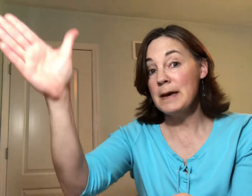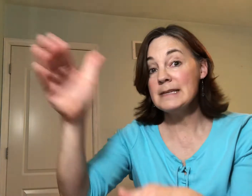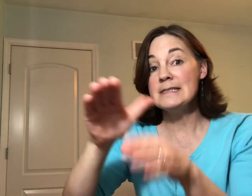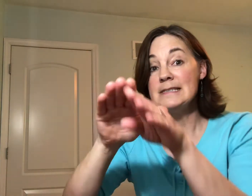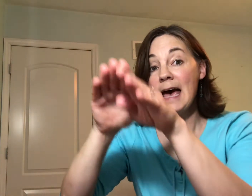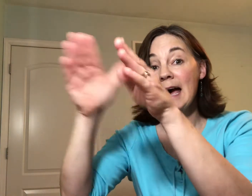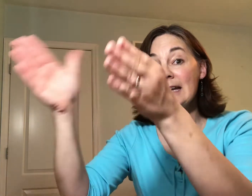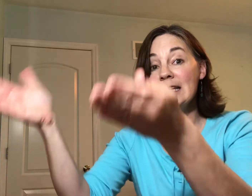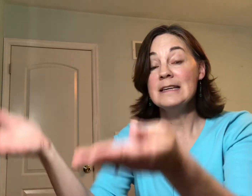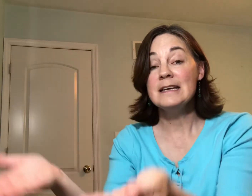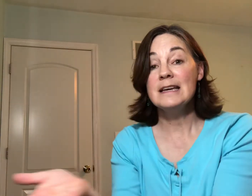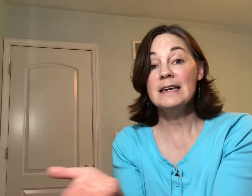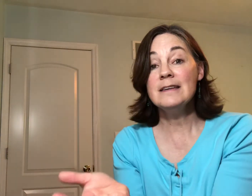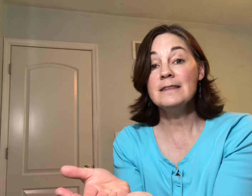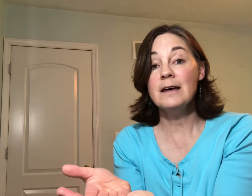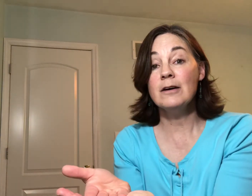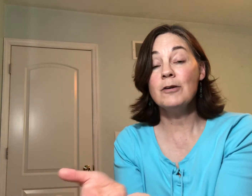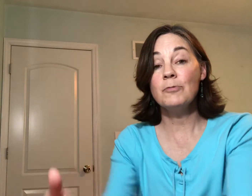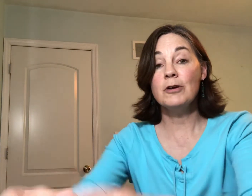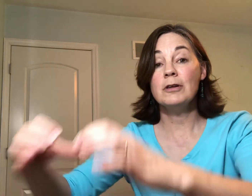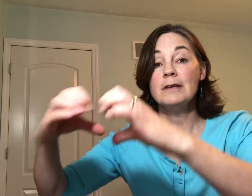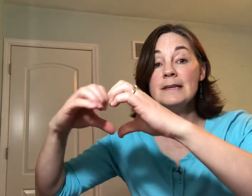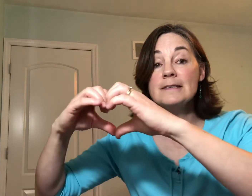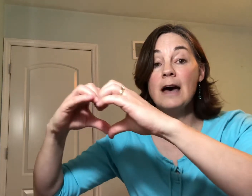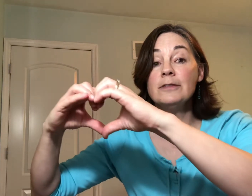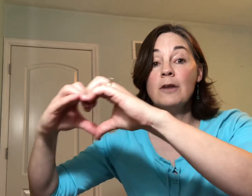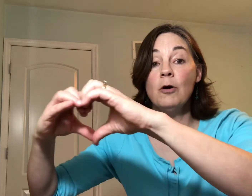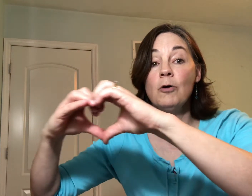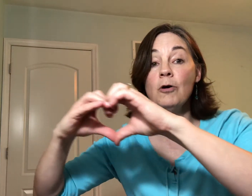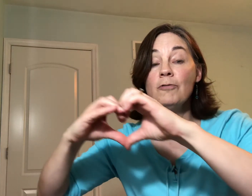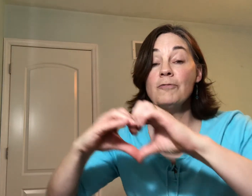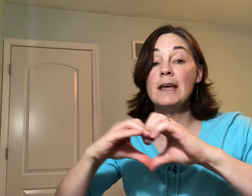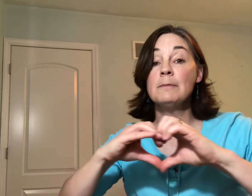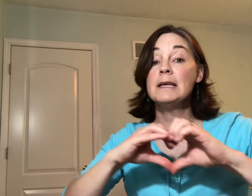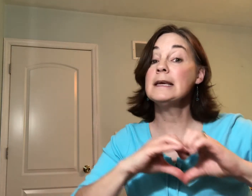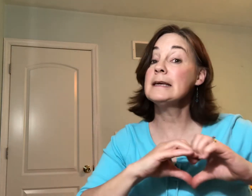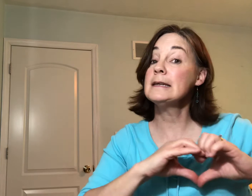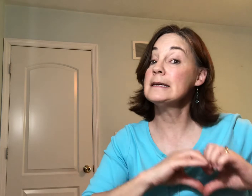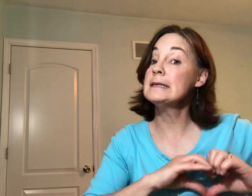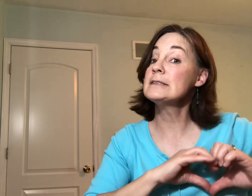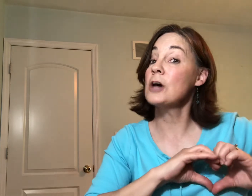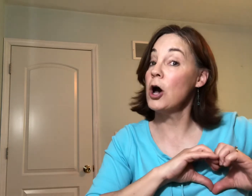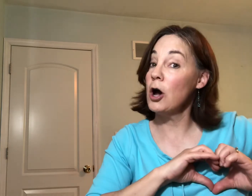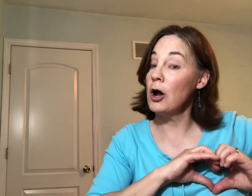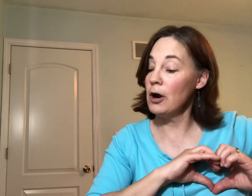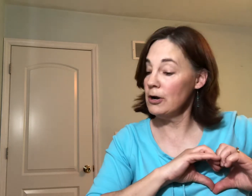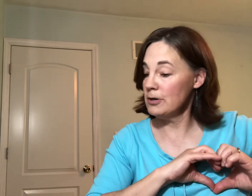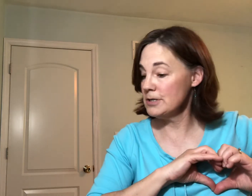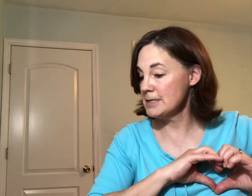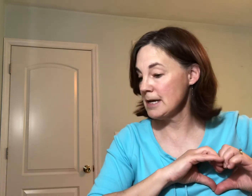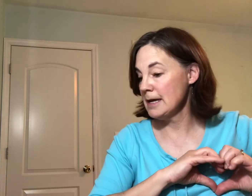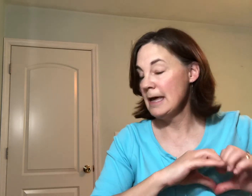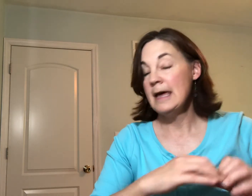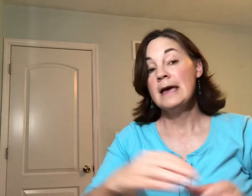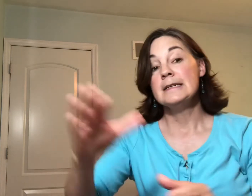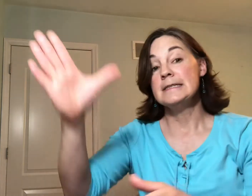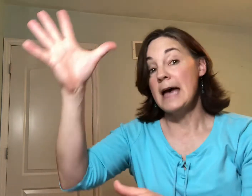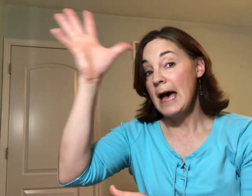best daddy in the world. He's got the whole family in his heart. Dad